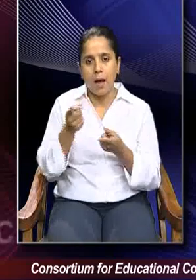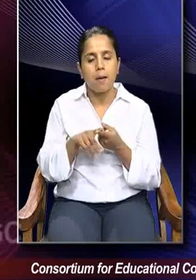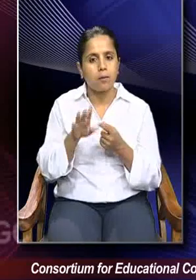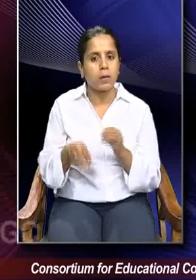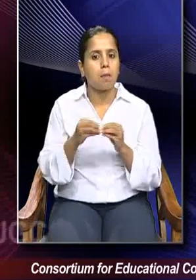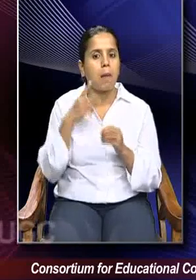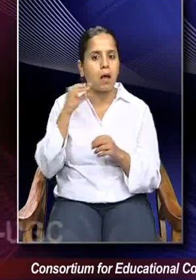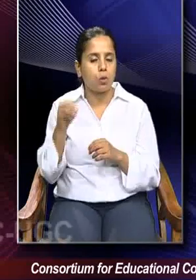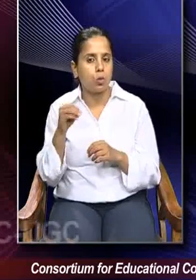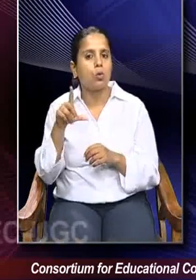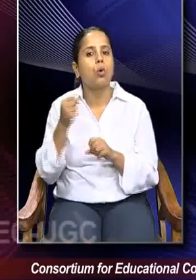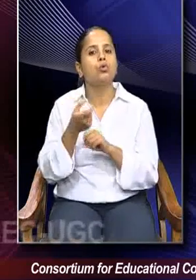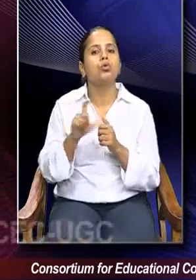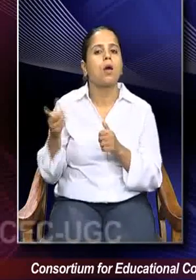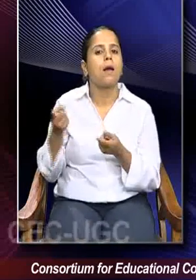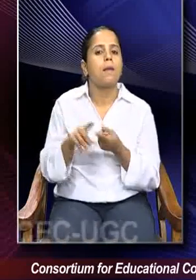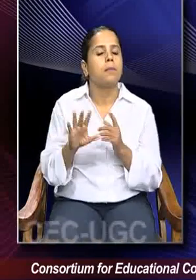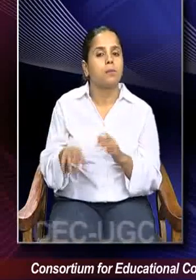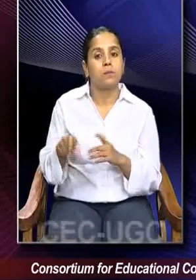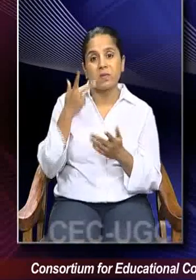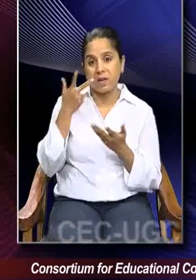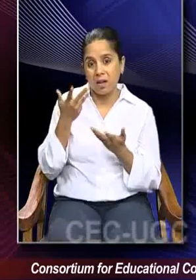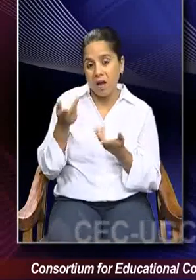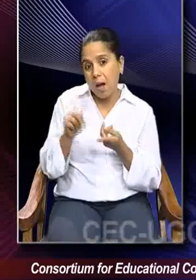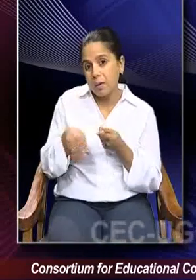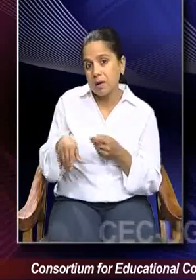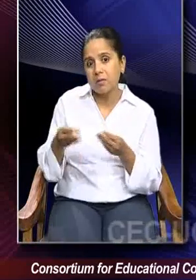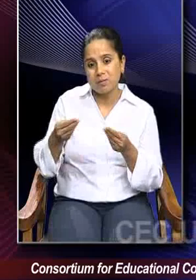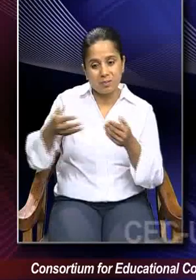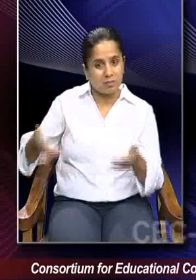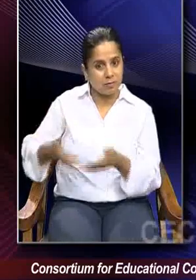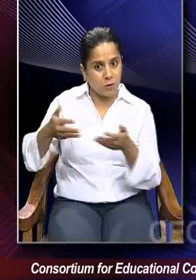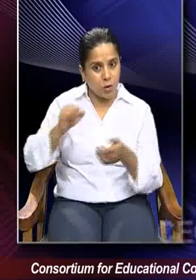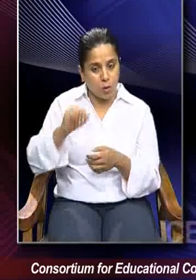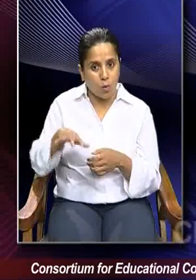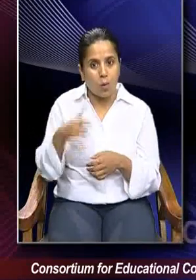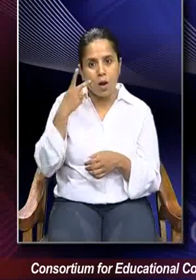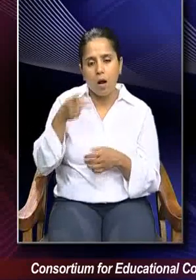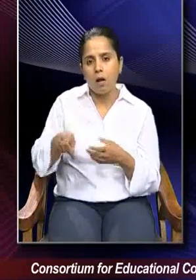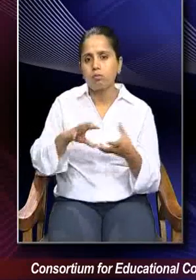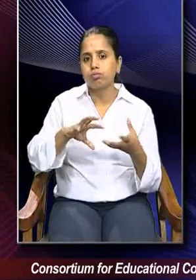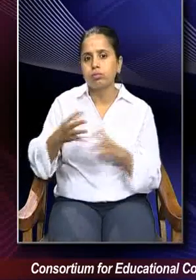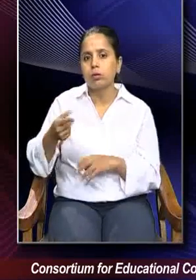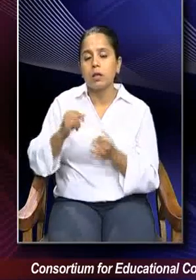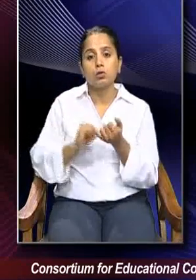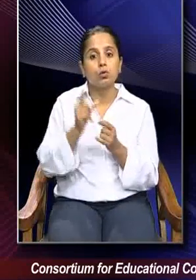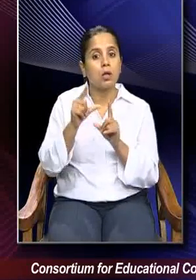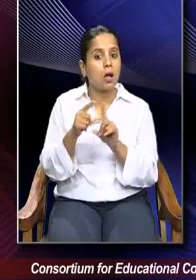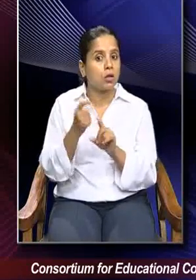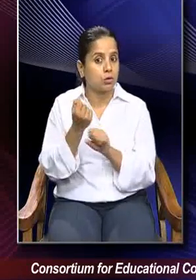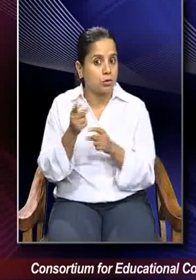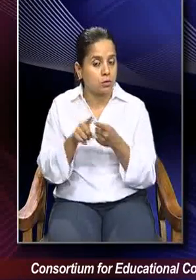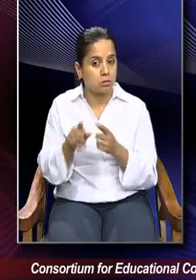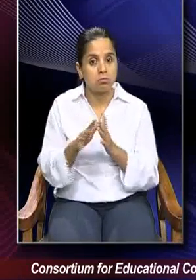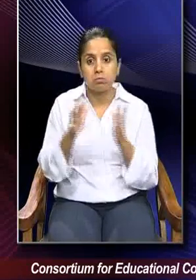biological agents. Heavy application of manures and digested sludge can cause